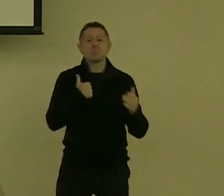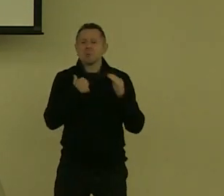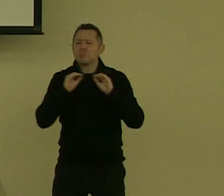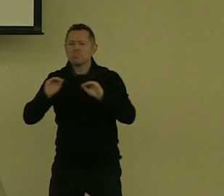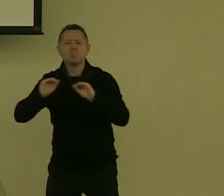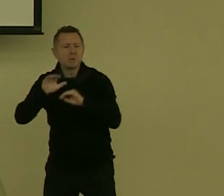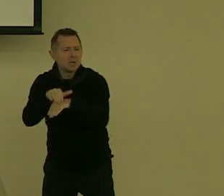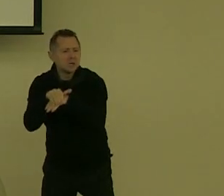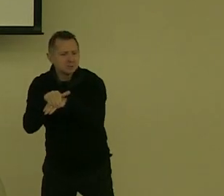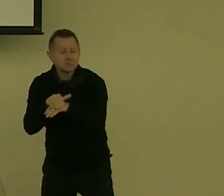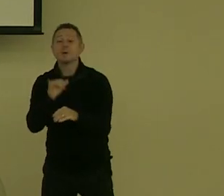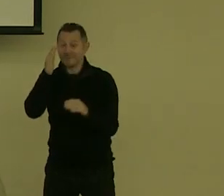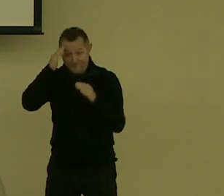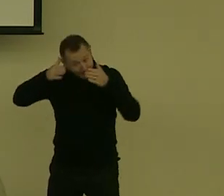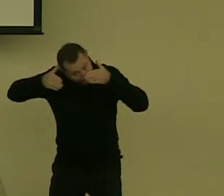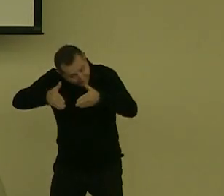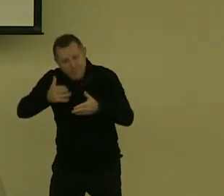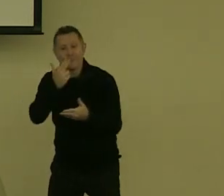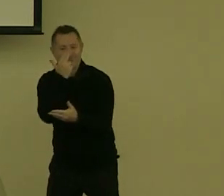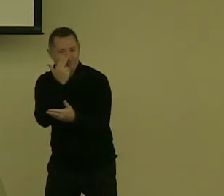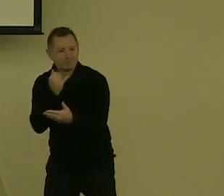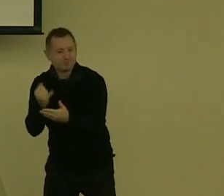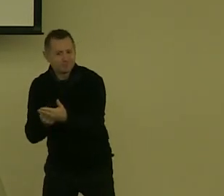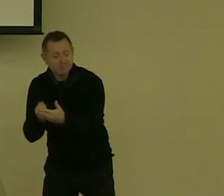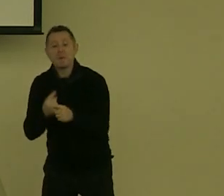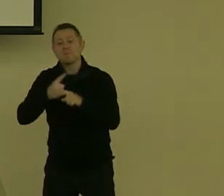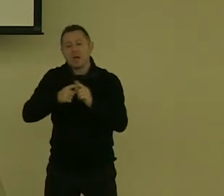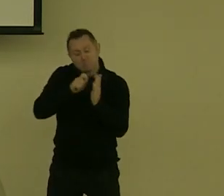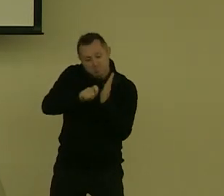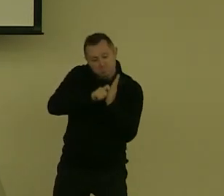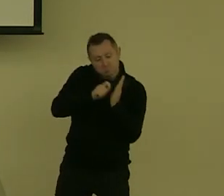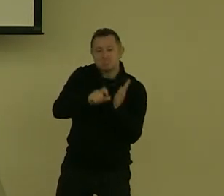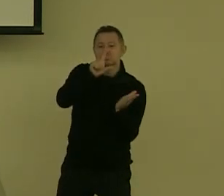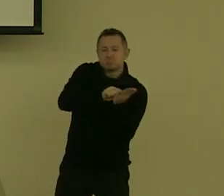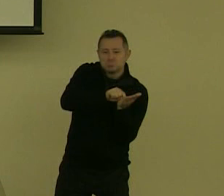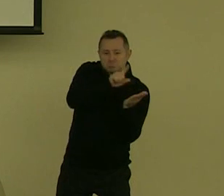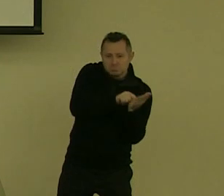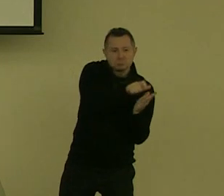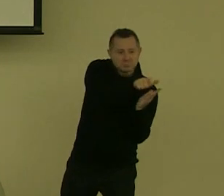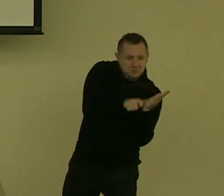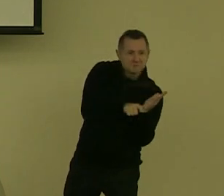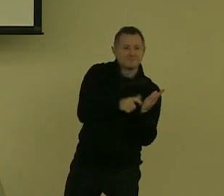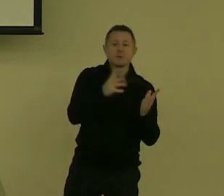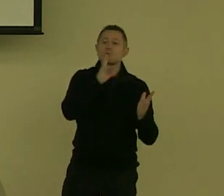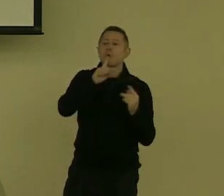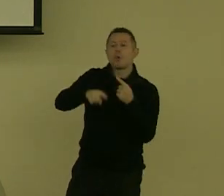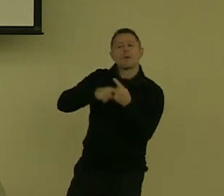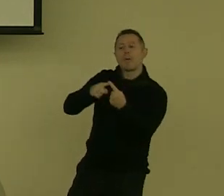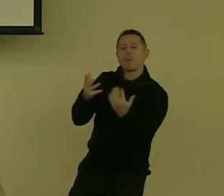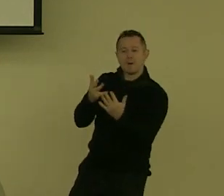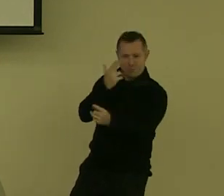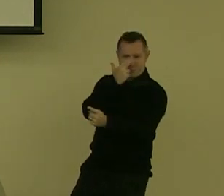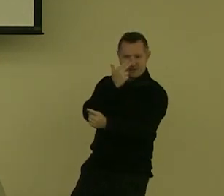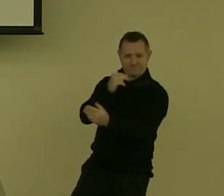classroom. I've published a lot of different articles, contributions on comic studies, a host of subject matter. But I